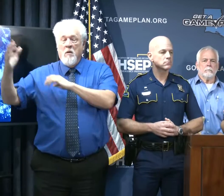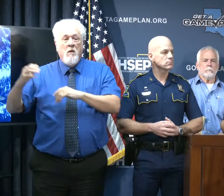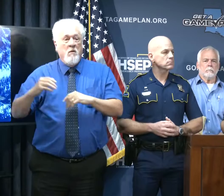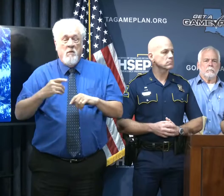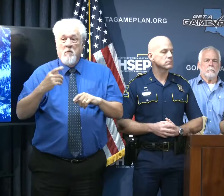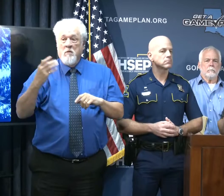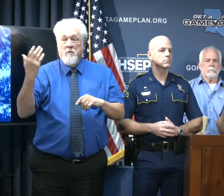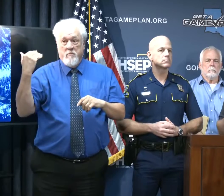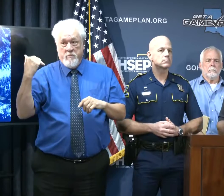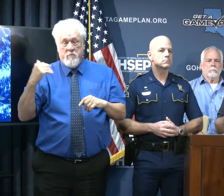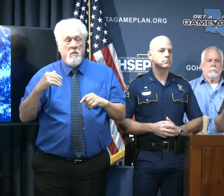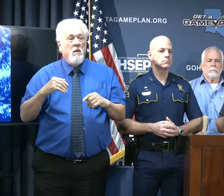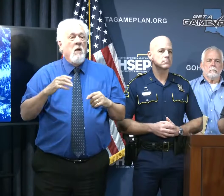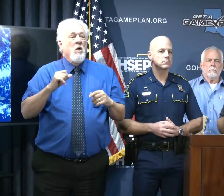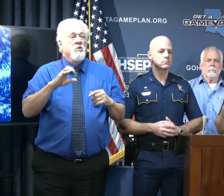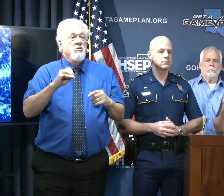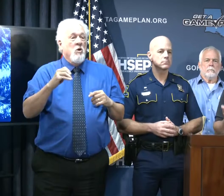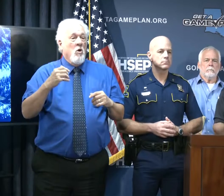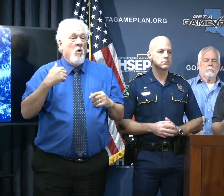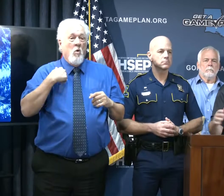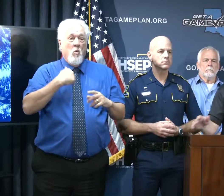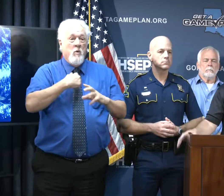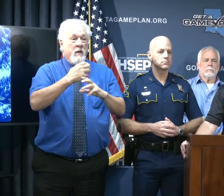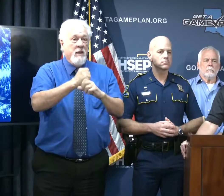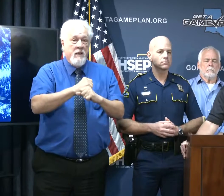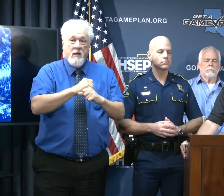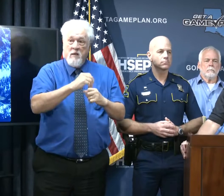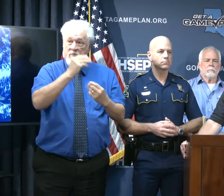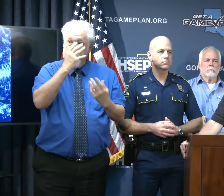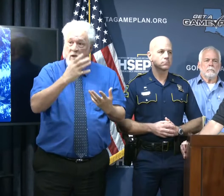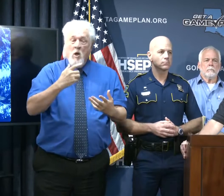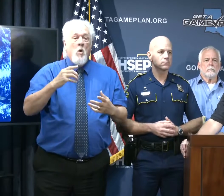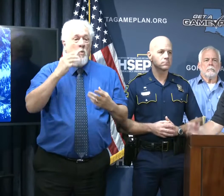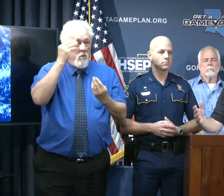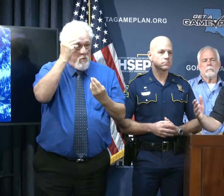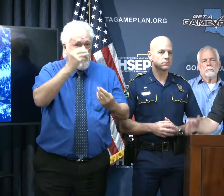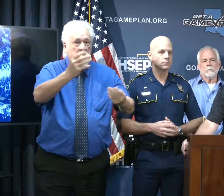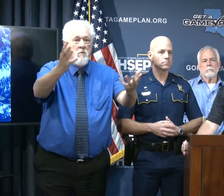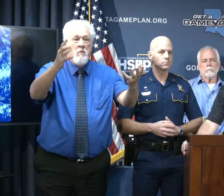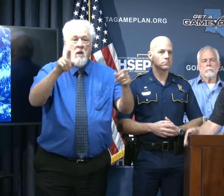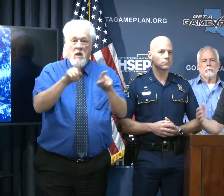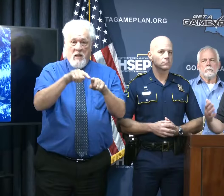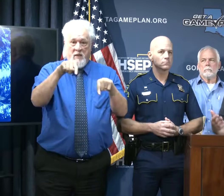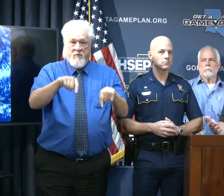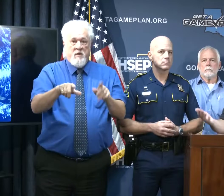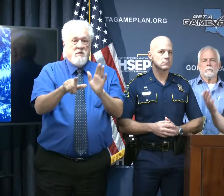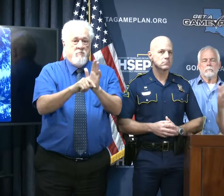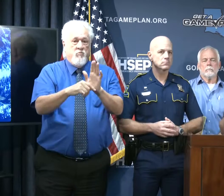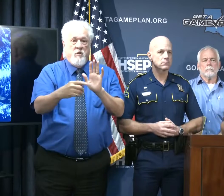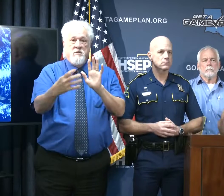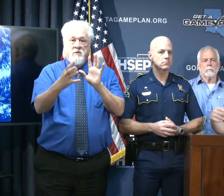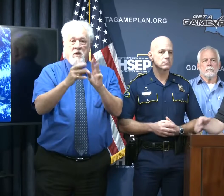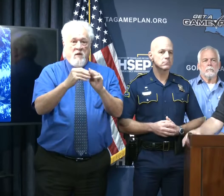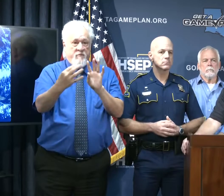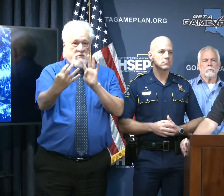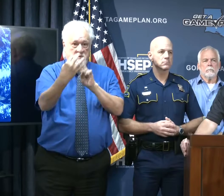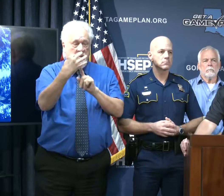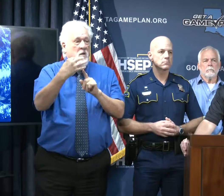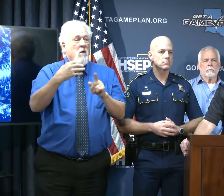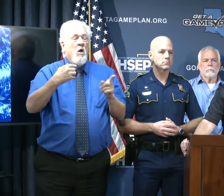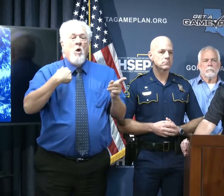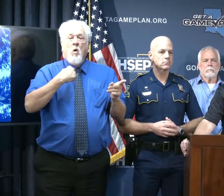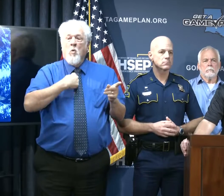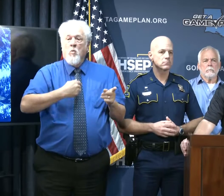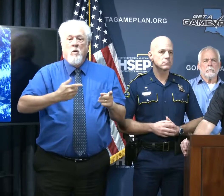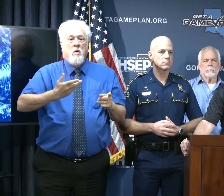the past. And so as we get those, we will inform you in press conferences just like this as well. Again, we are welcome to take any type